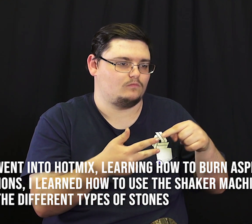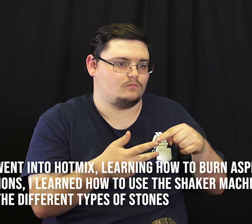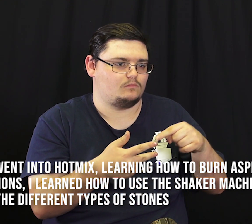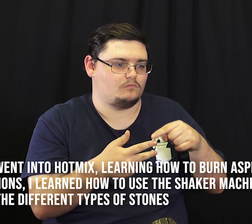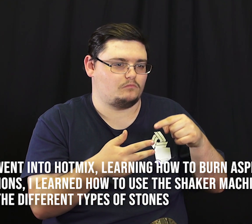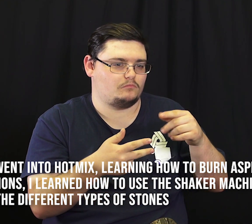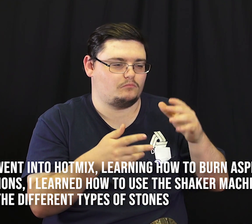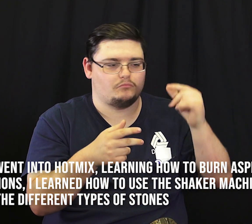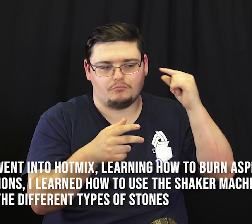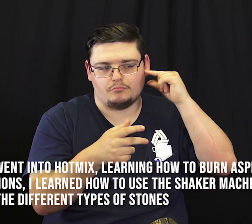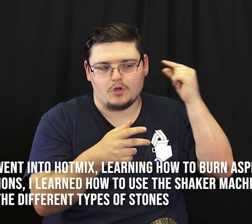in the ovens.